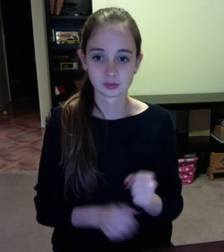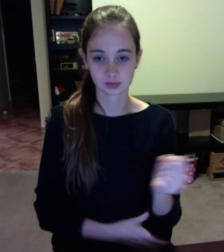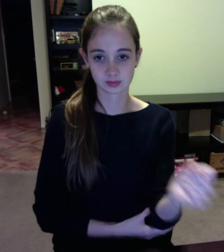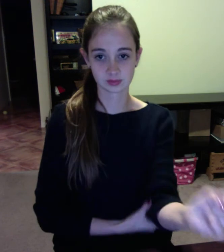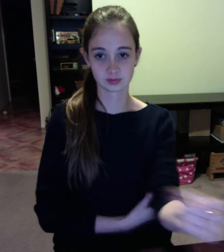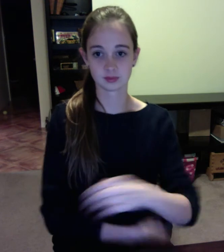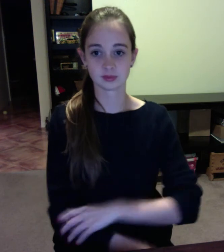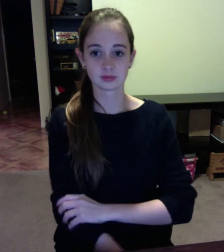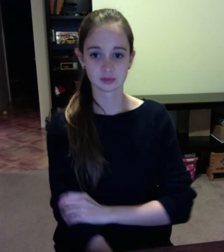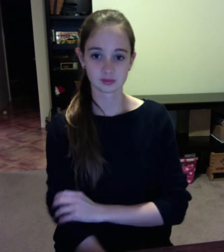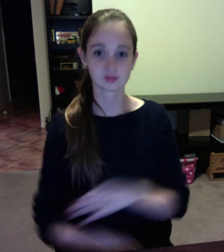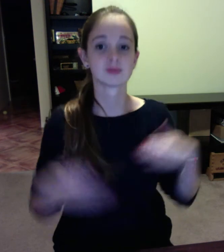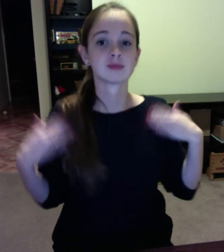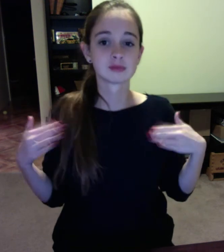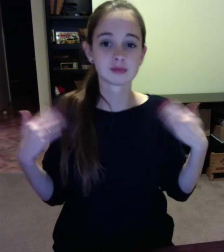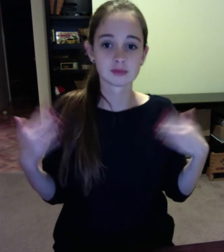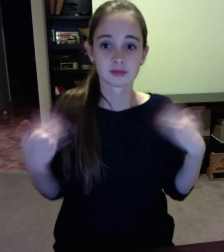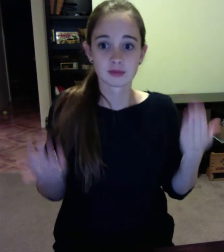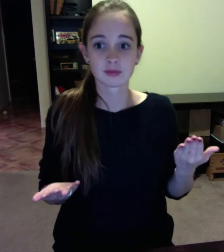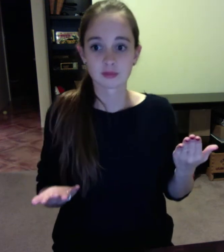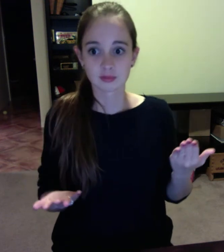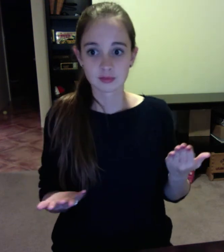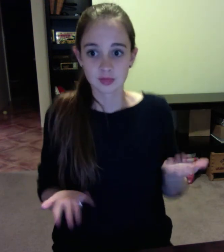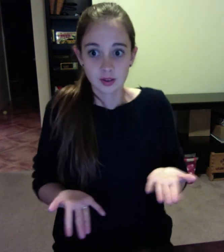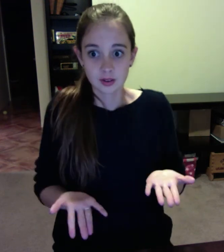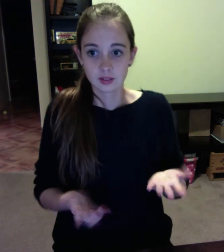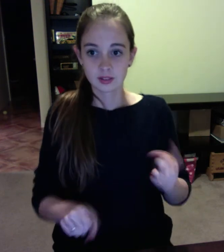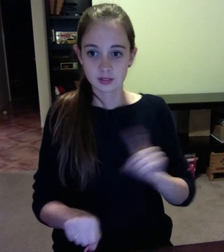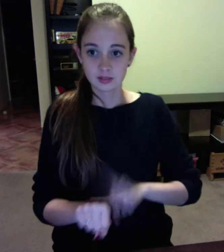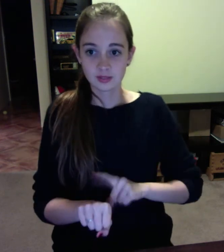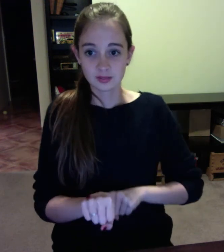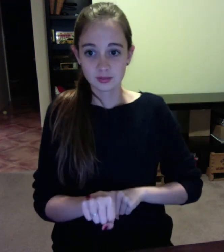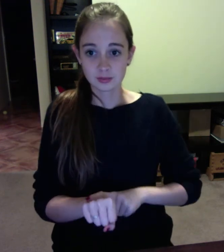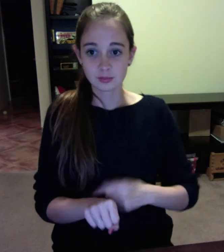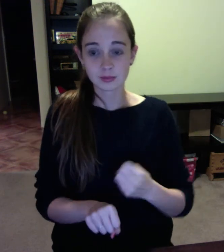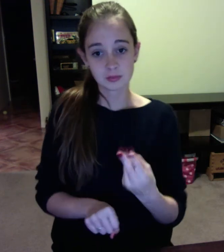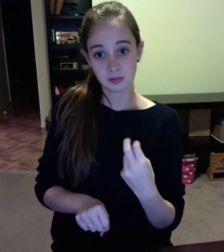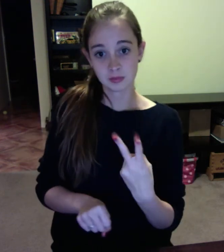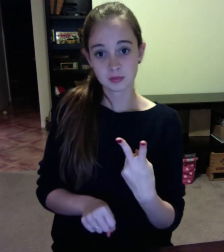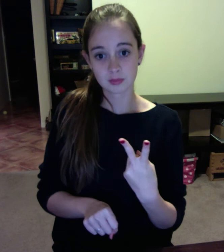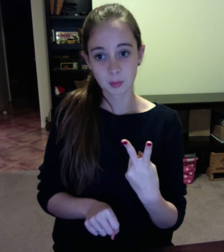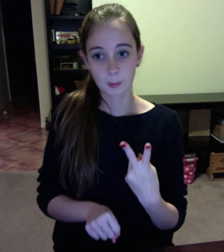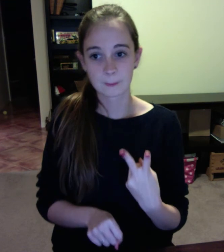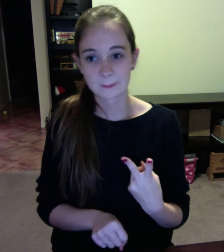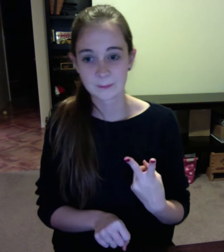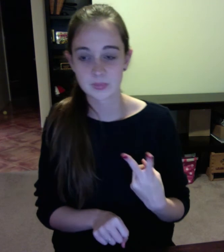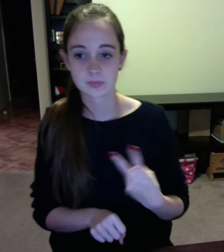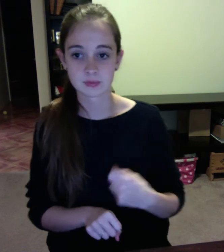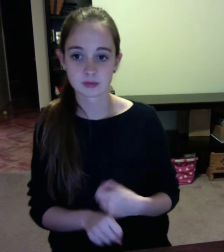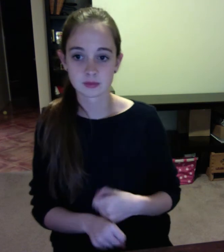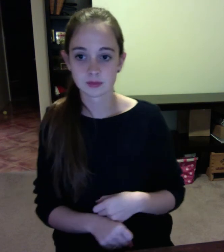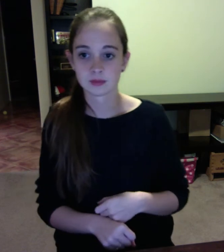wonderful time, she forgot all about her fairy godmother's warning. All of a sudden, she heard the clock strike